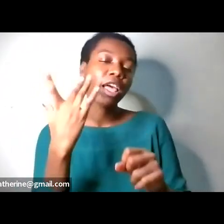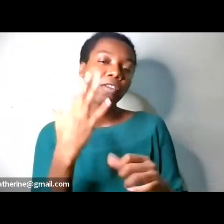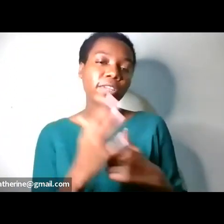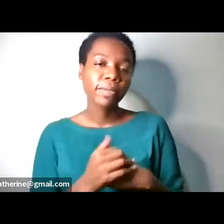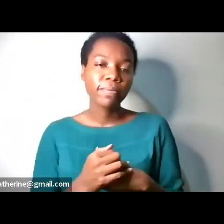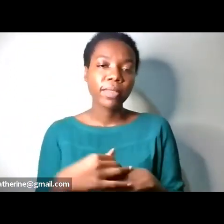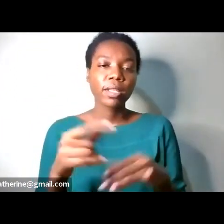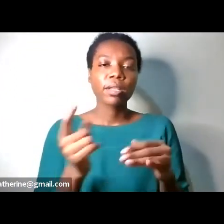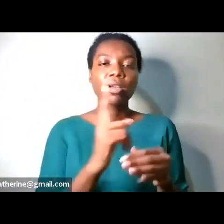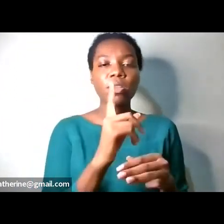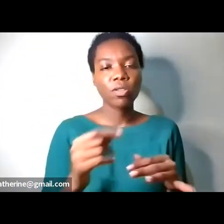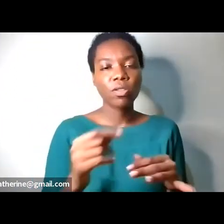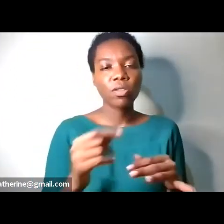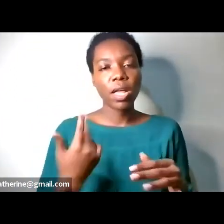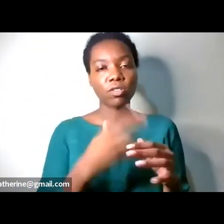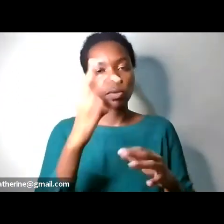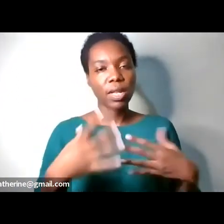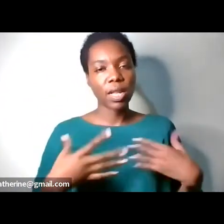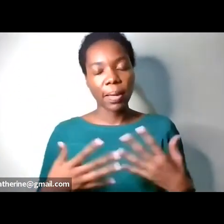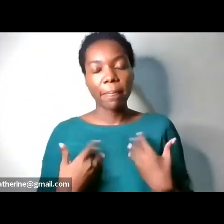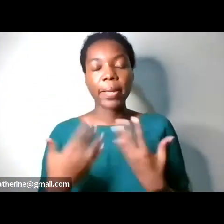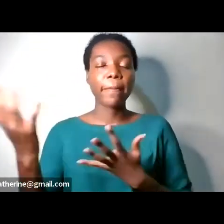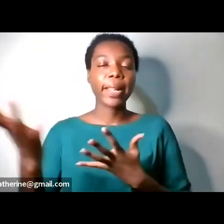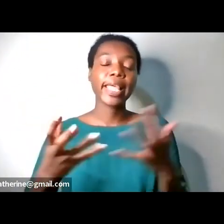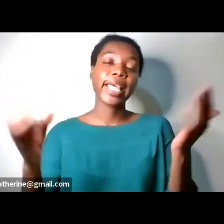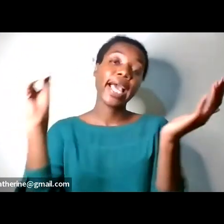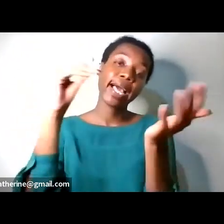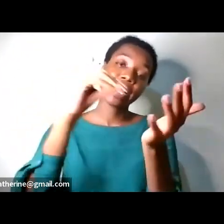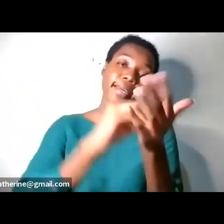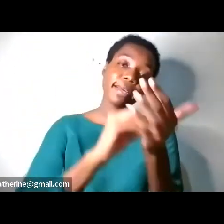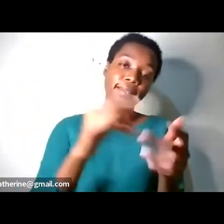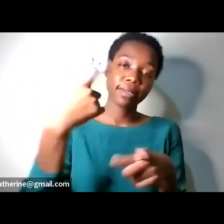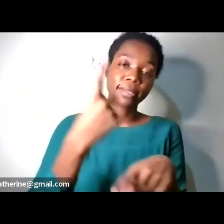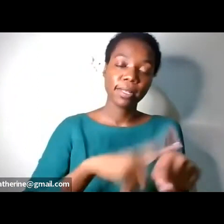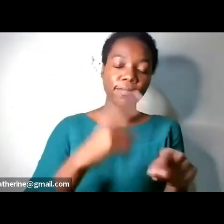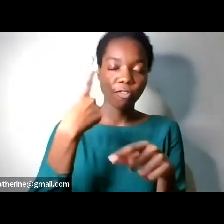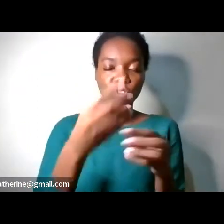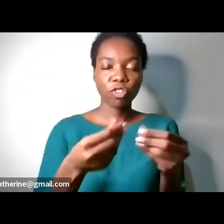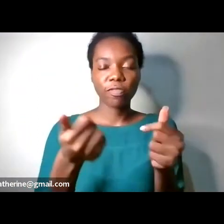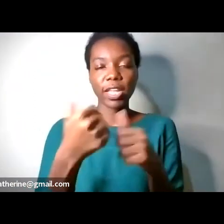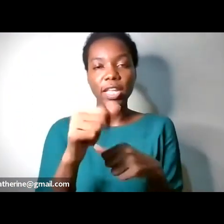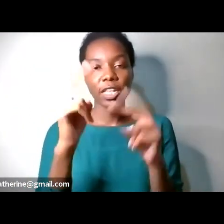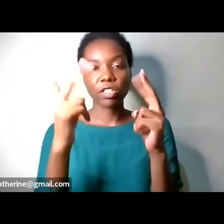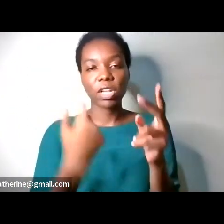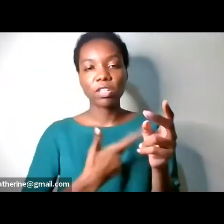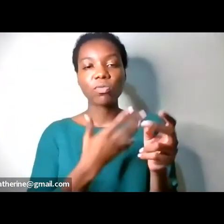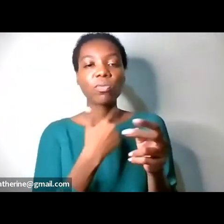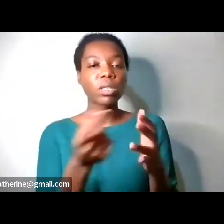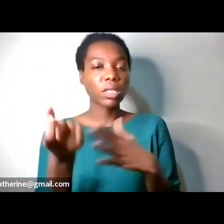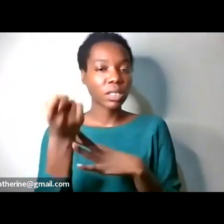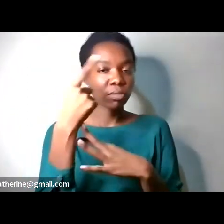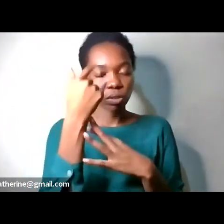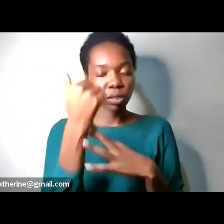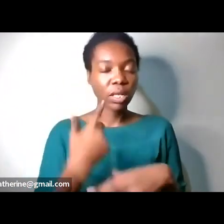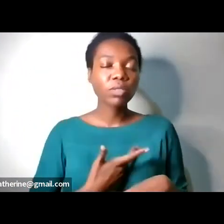be happy to bring them on board to demystify any other issue that you may want us to, because we want to listen to you, and we